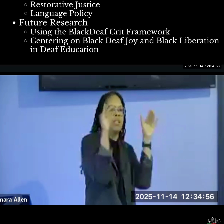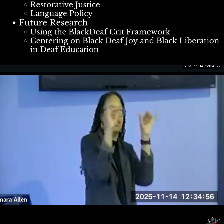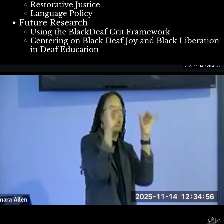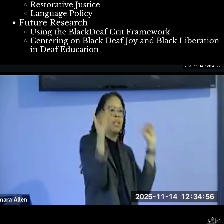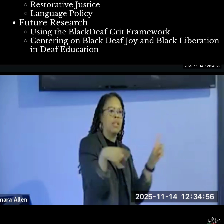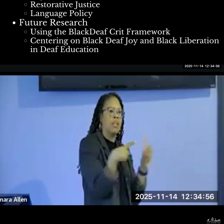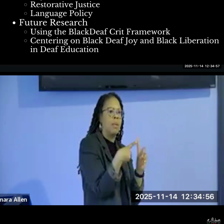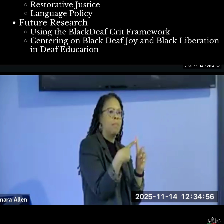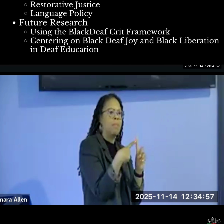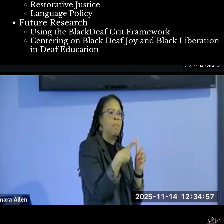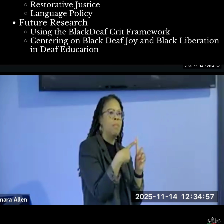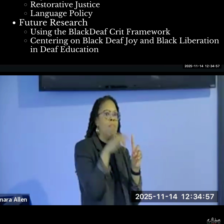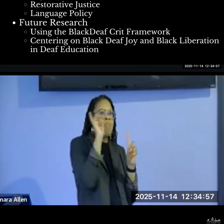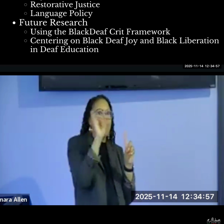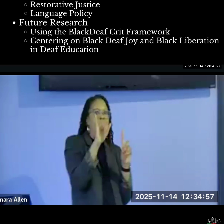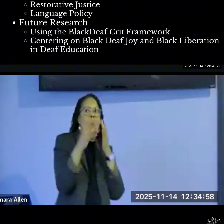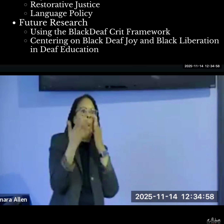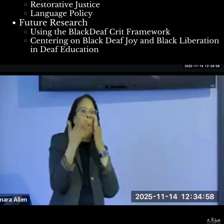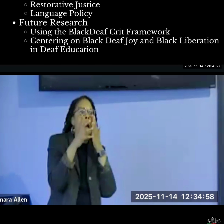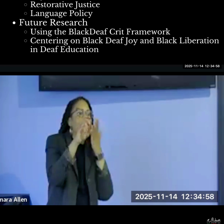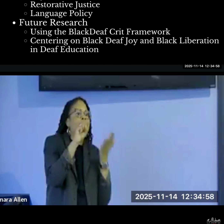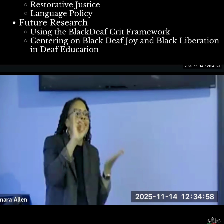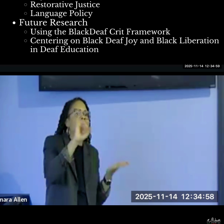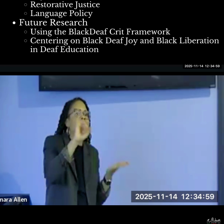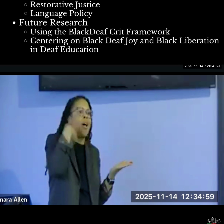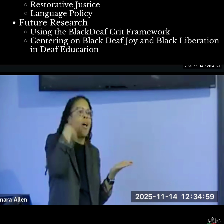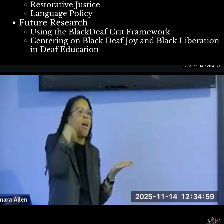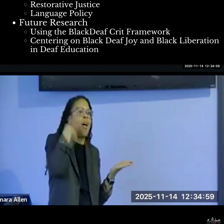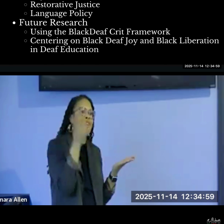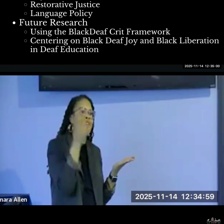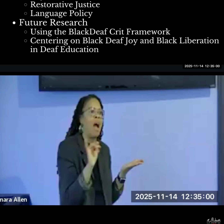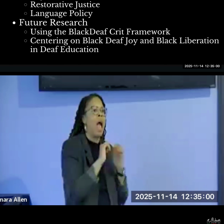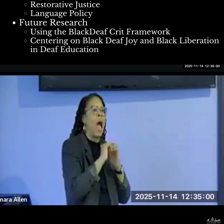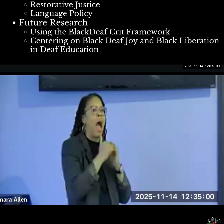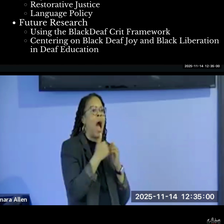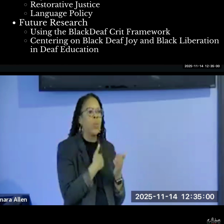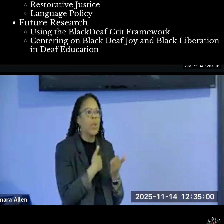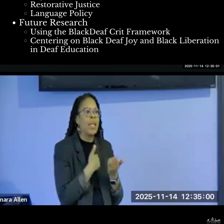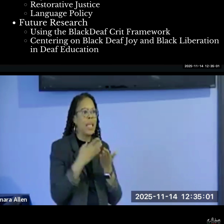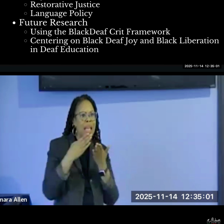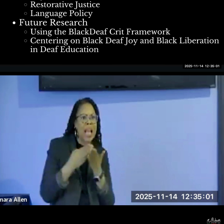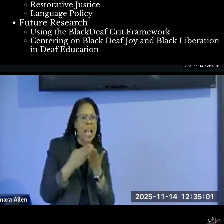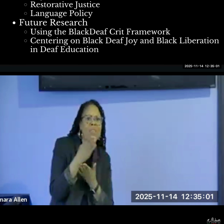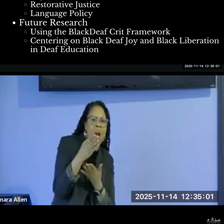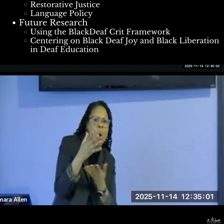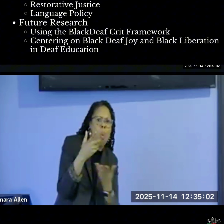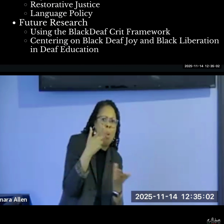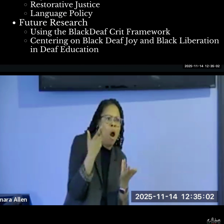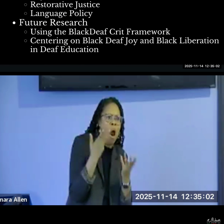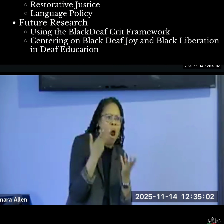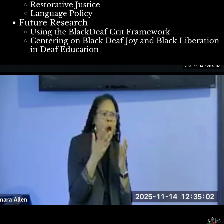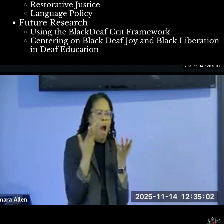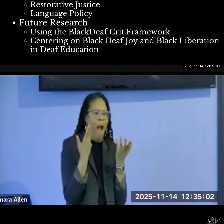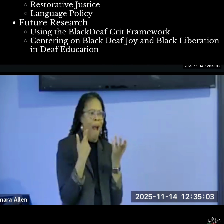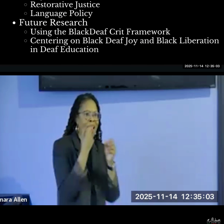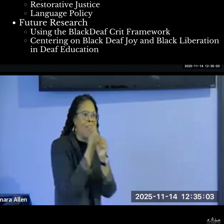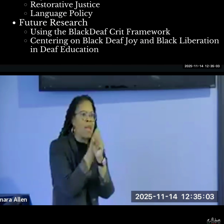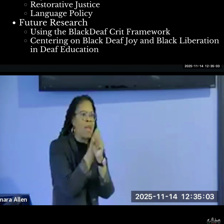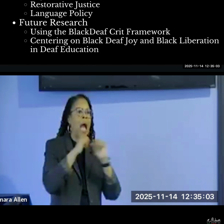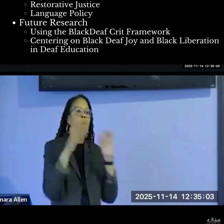we have that breakthrough through a system that is unjust? And what does that look like, right? How do we